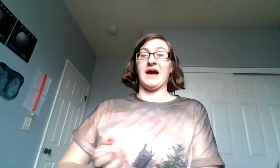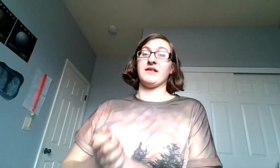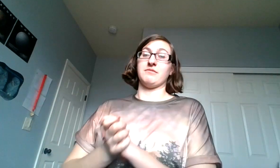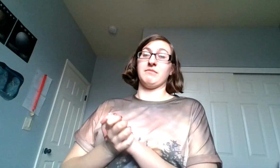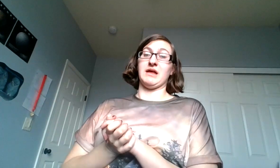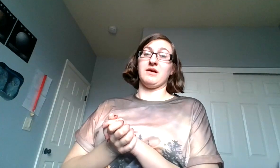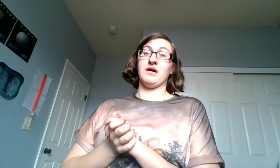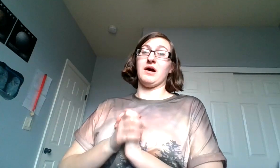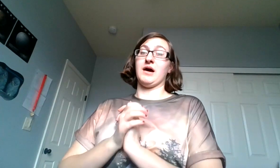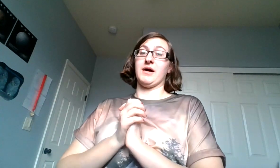me.